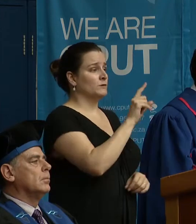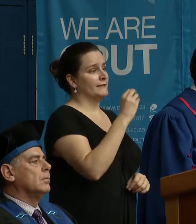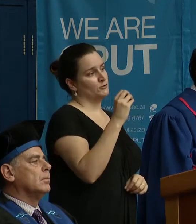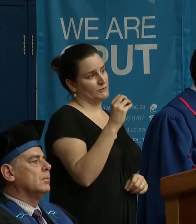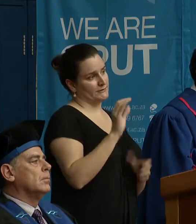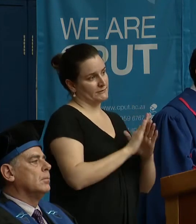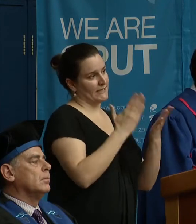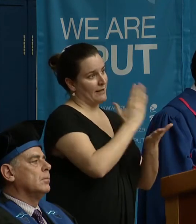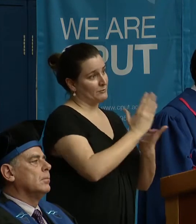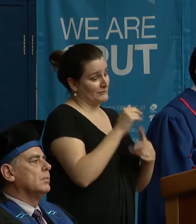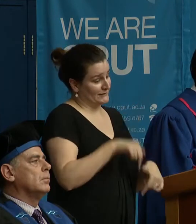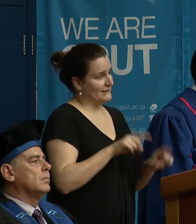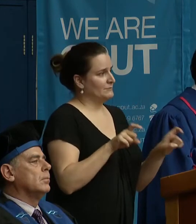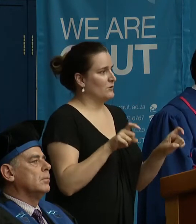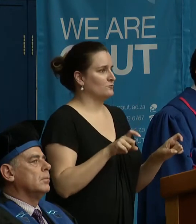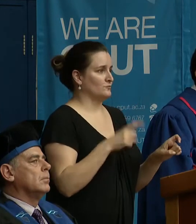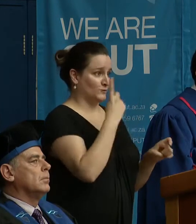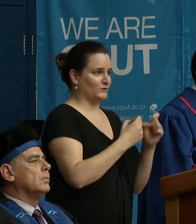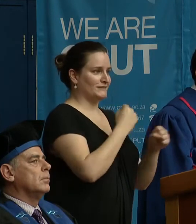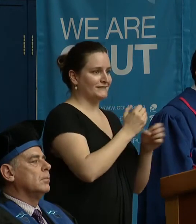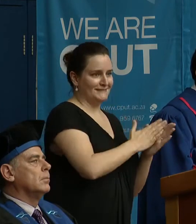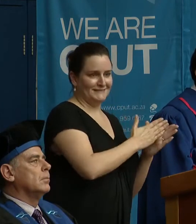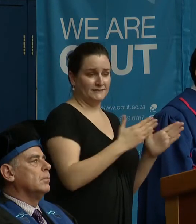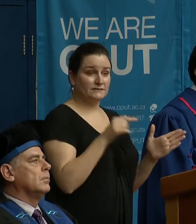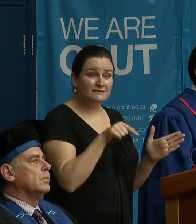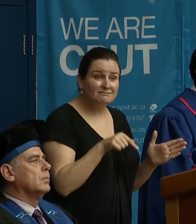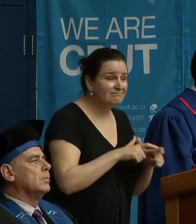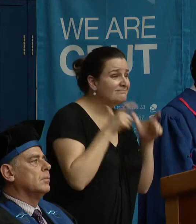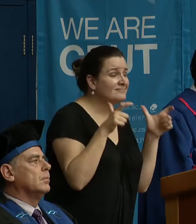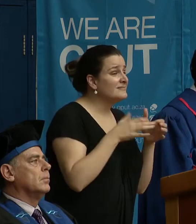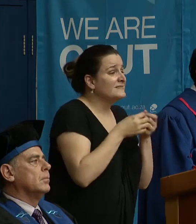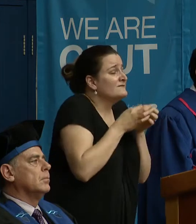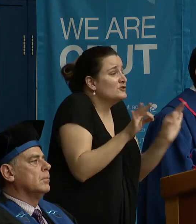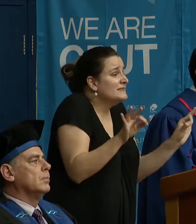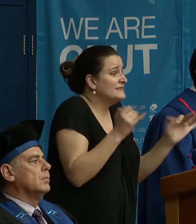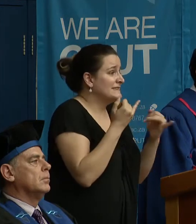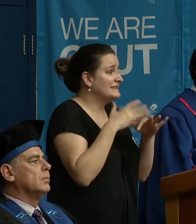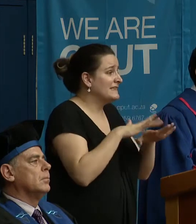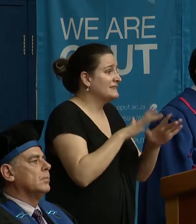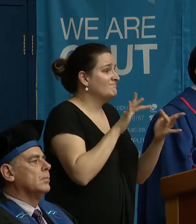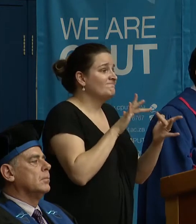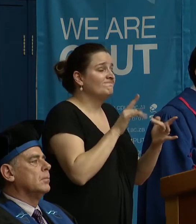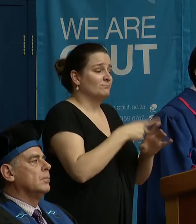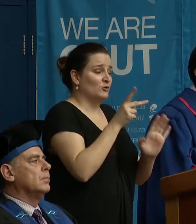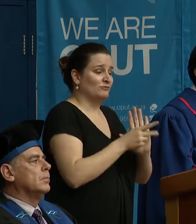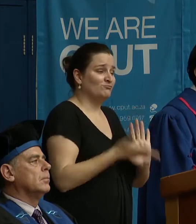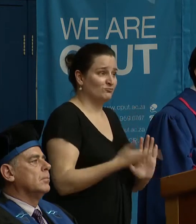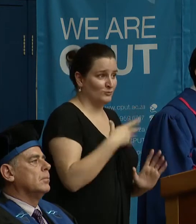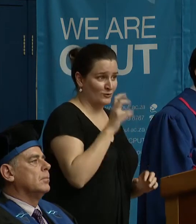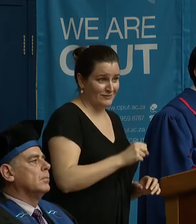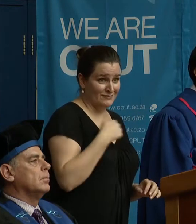whole of Cape Town in less than a year. It was the largest free internet project of its kind on the African continent. We also won